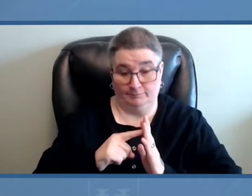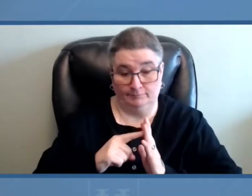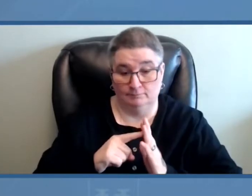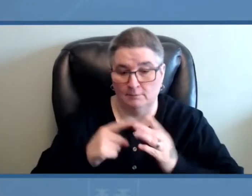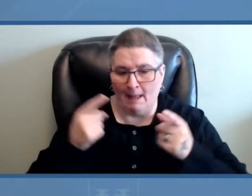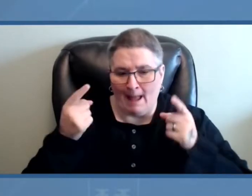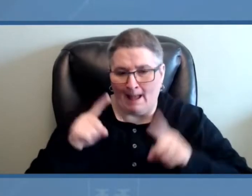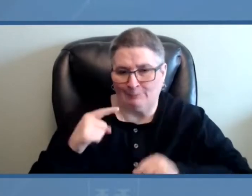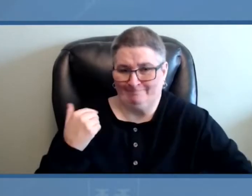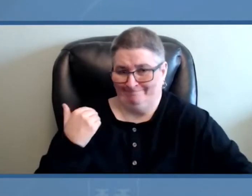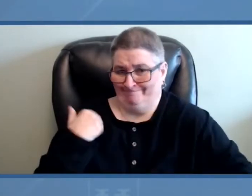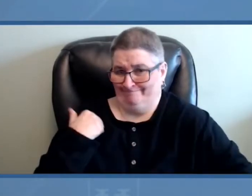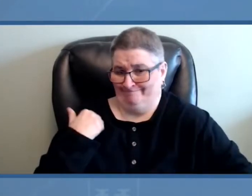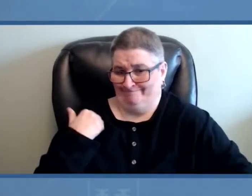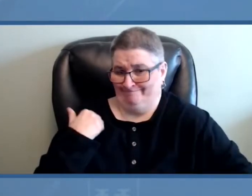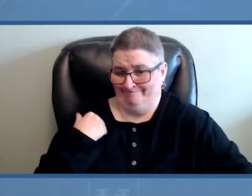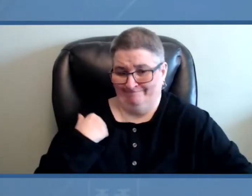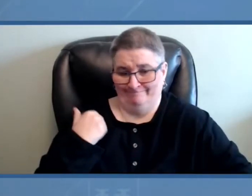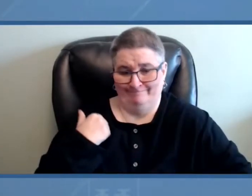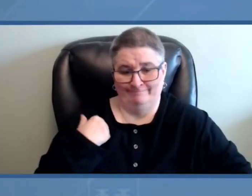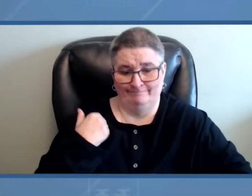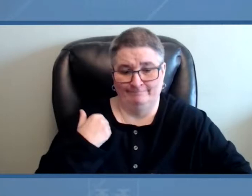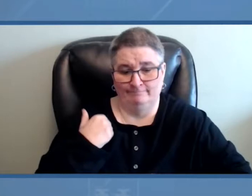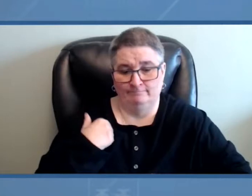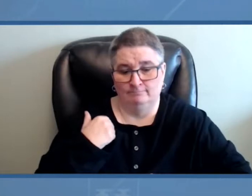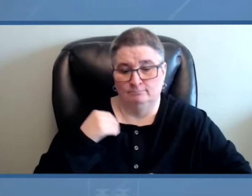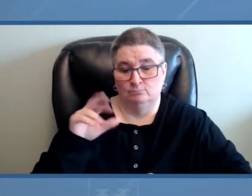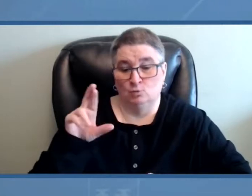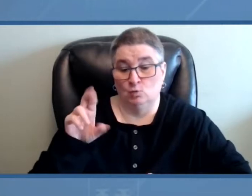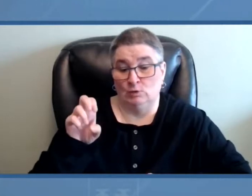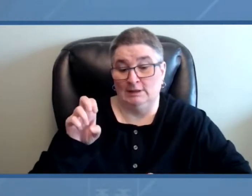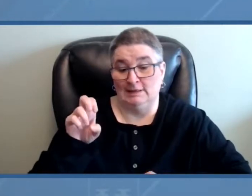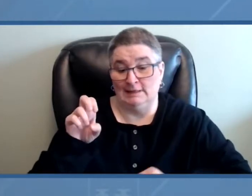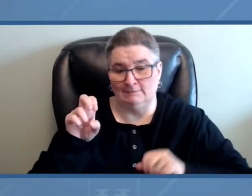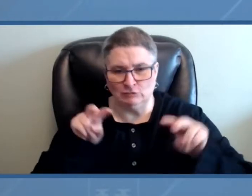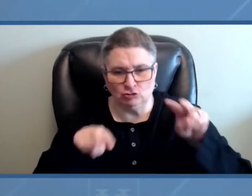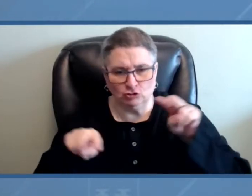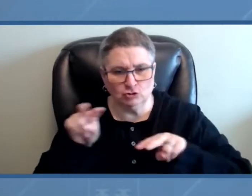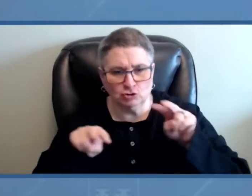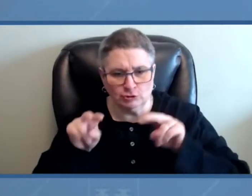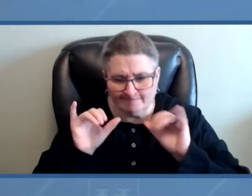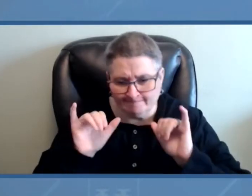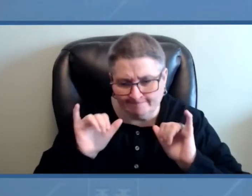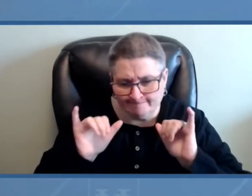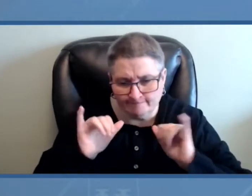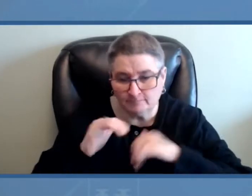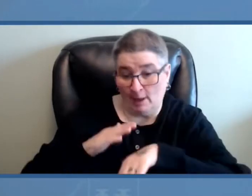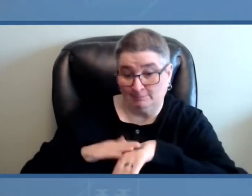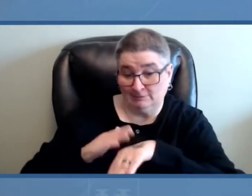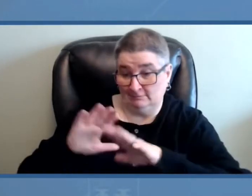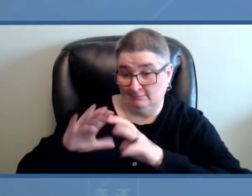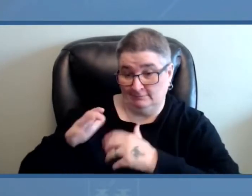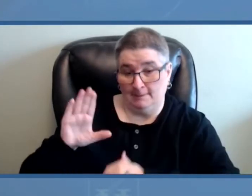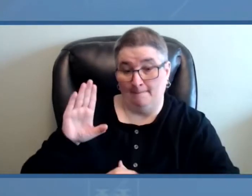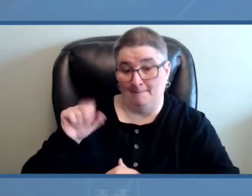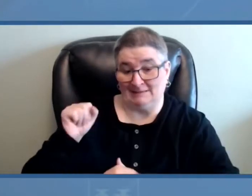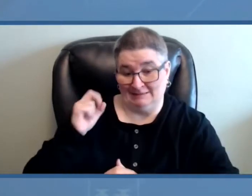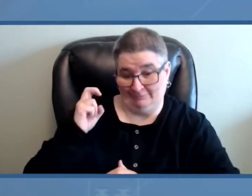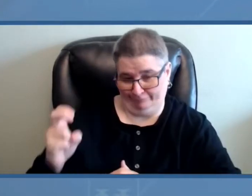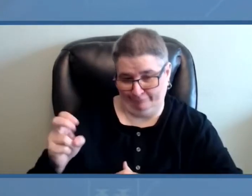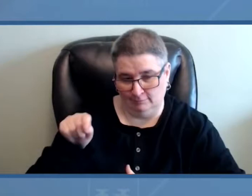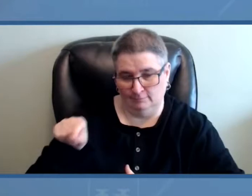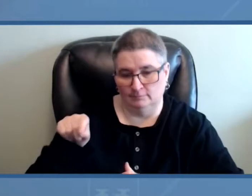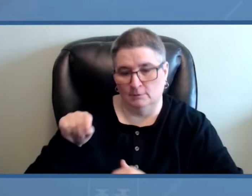instance, earlier this year, we used our re-envision public consultation bus to help